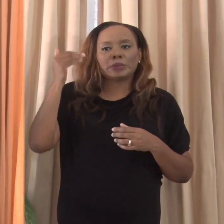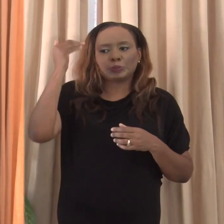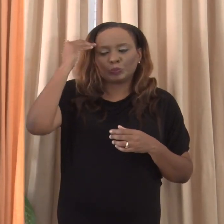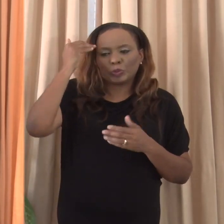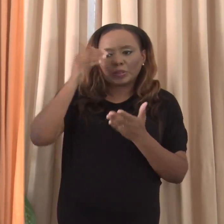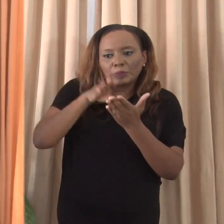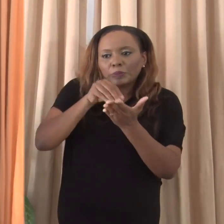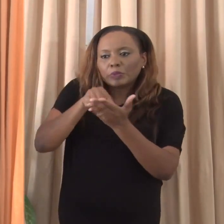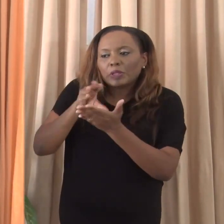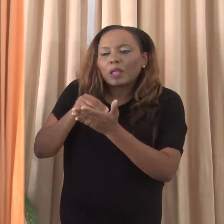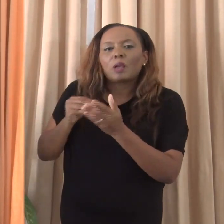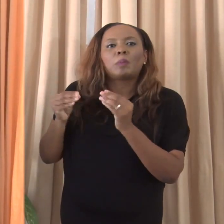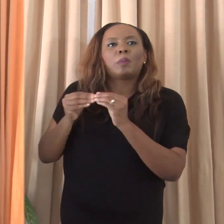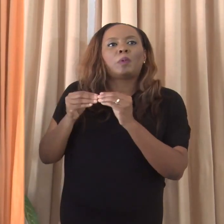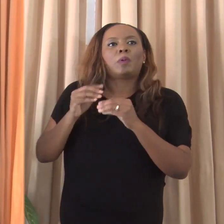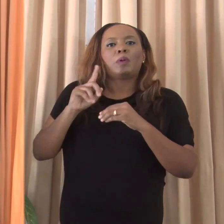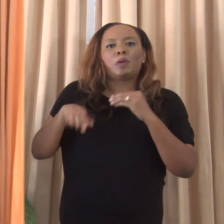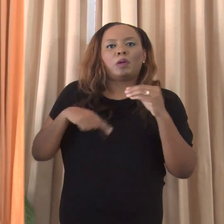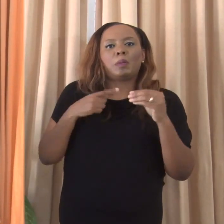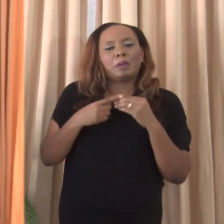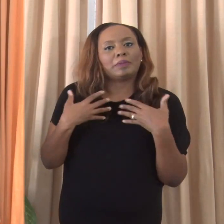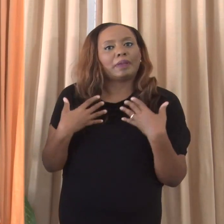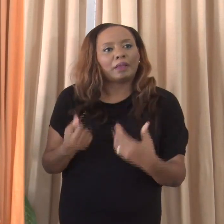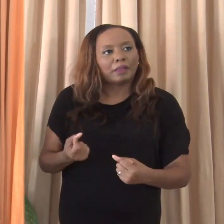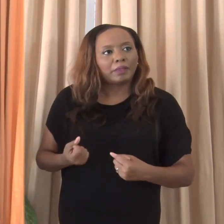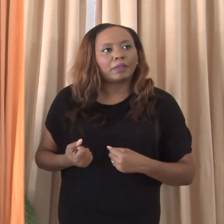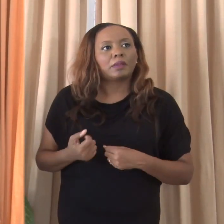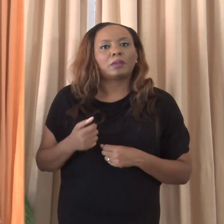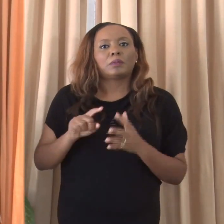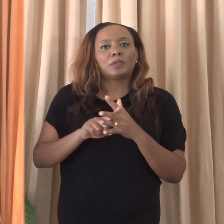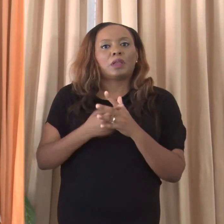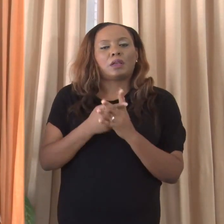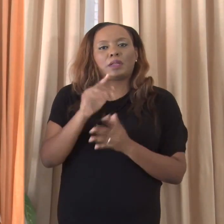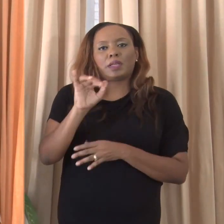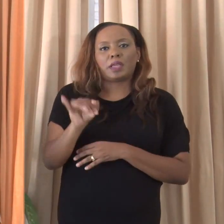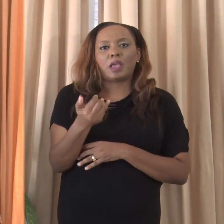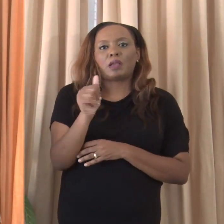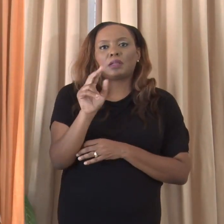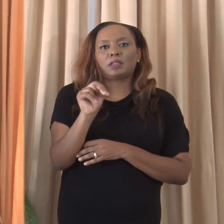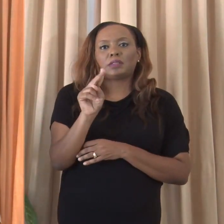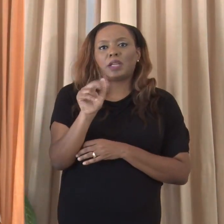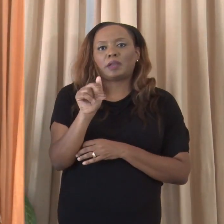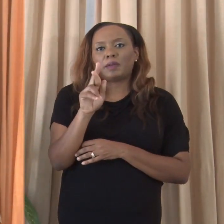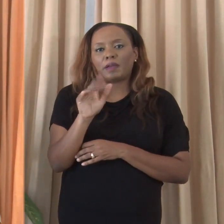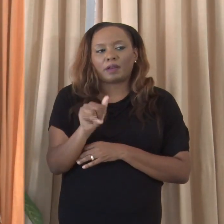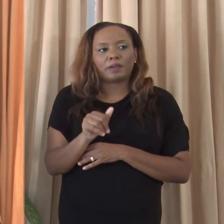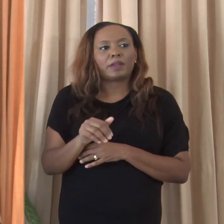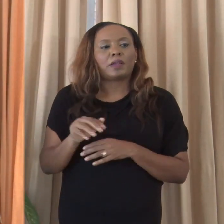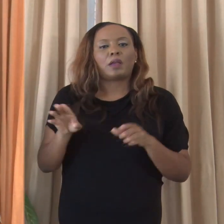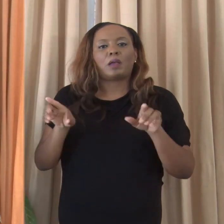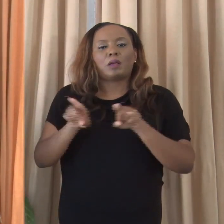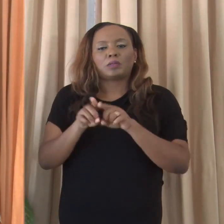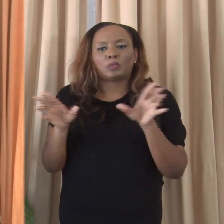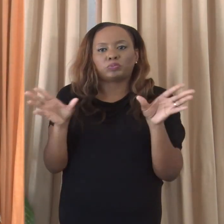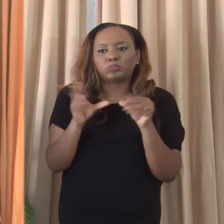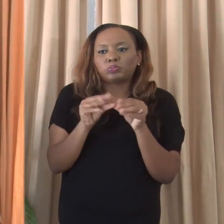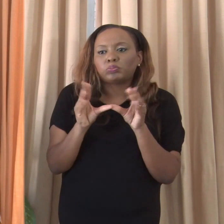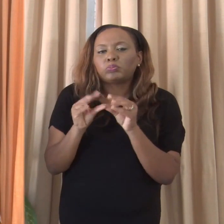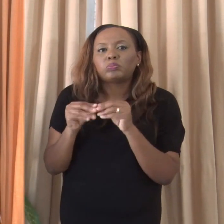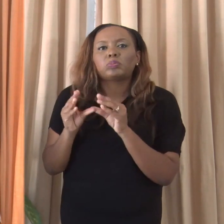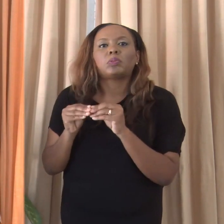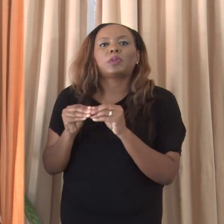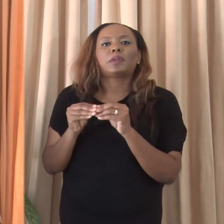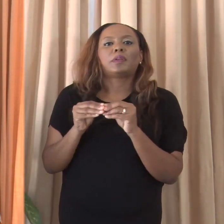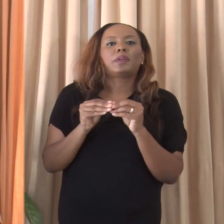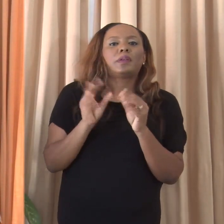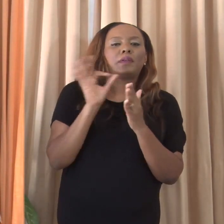would have started that in January, continuing with several sessions into February and March. We would